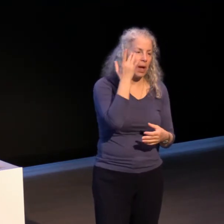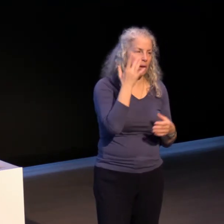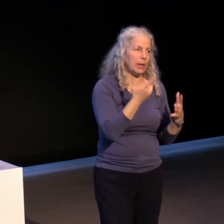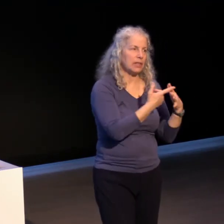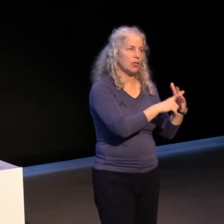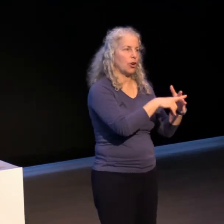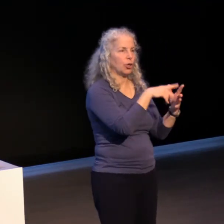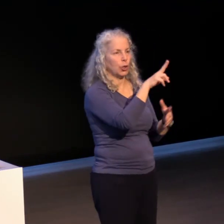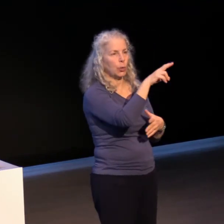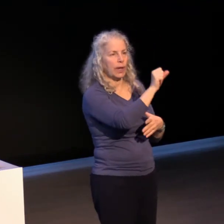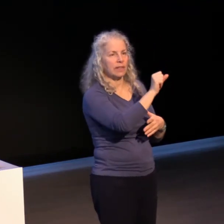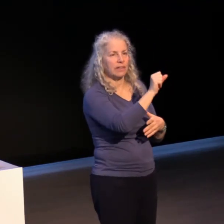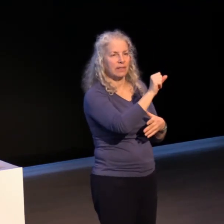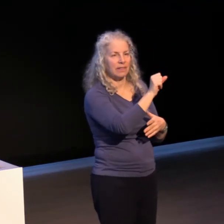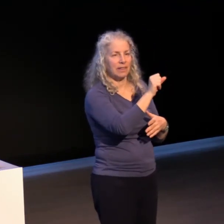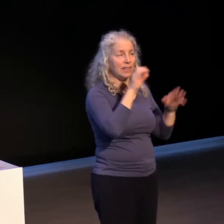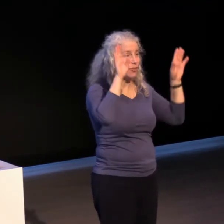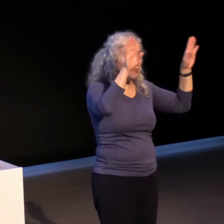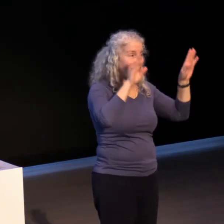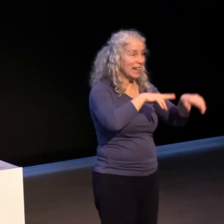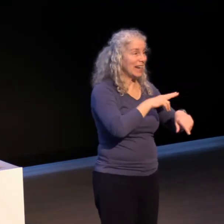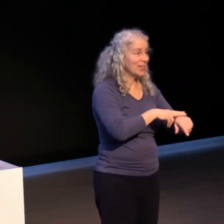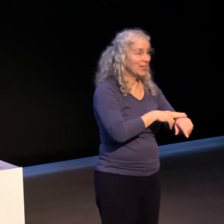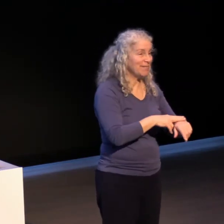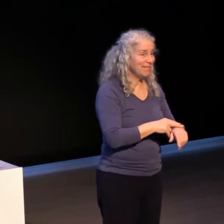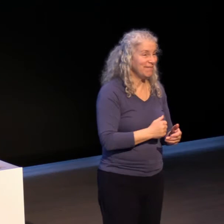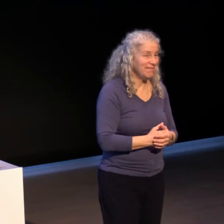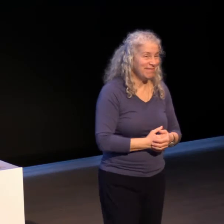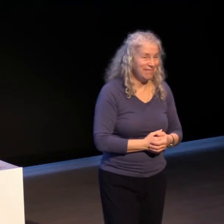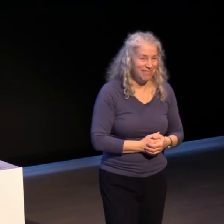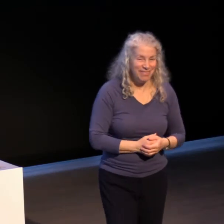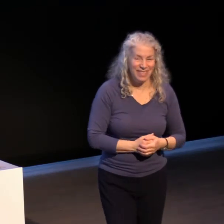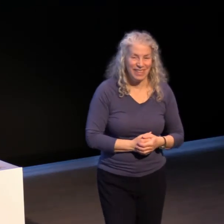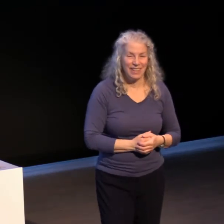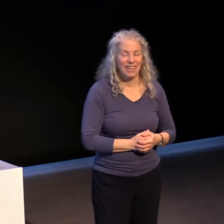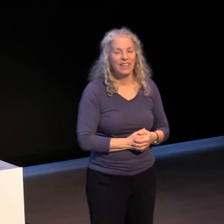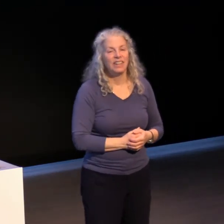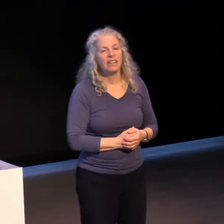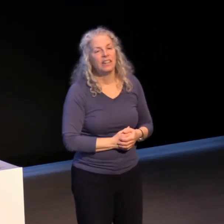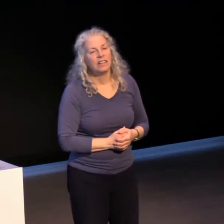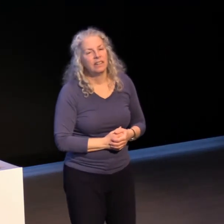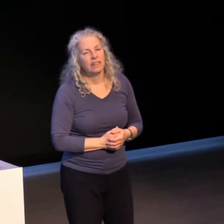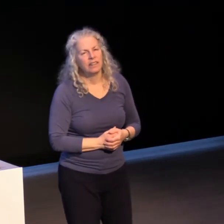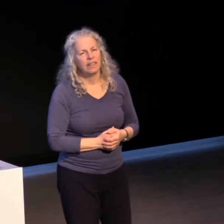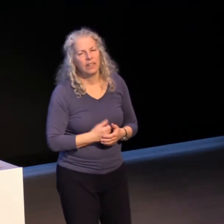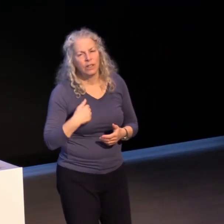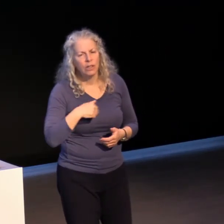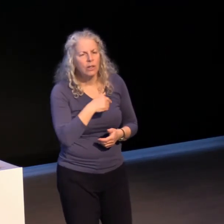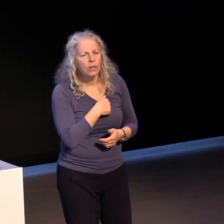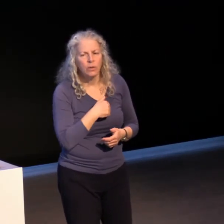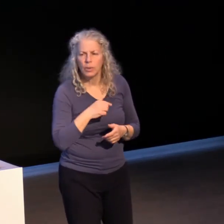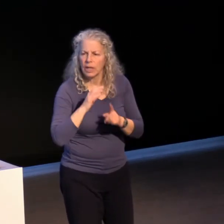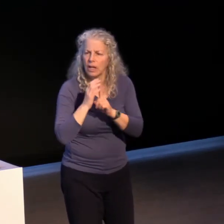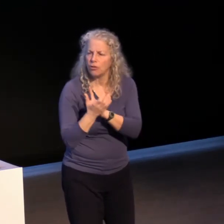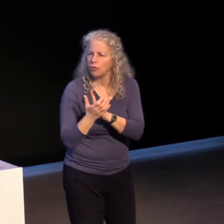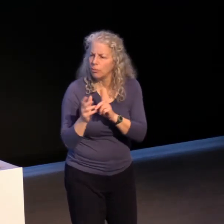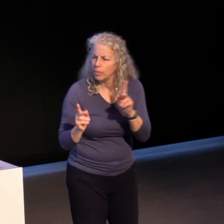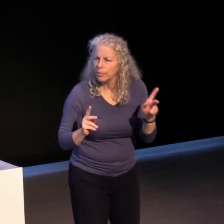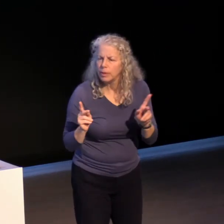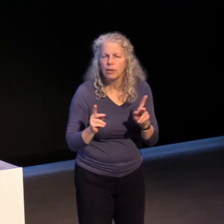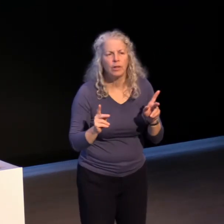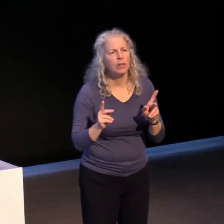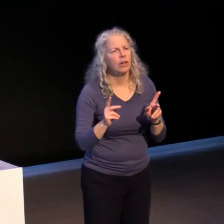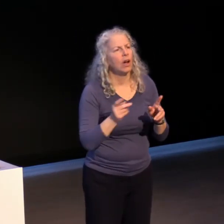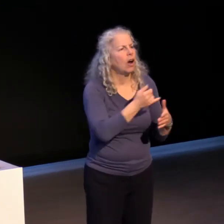What is not great? As cultural practitioners, as artists, as arts administrators,